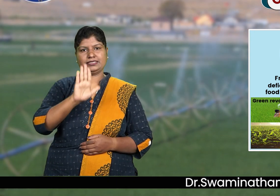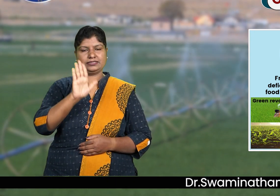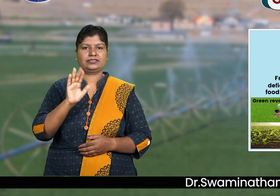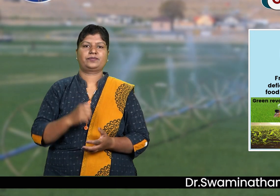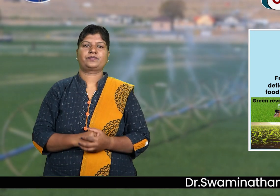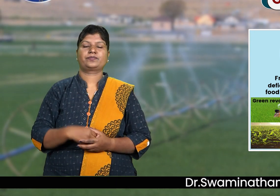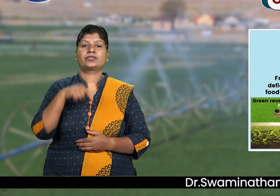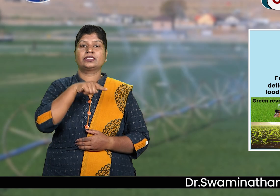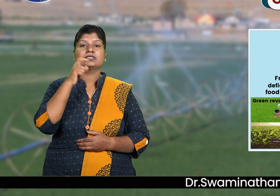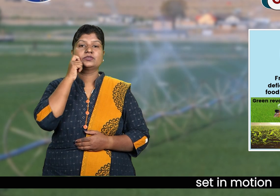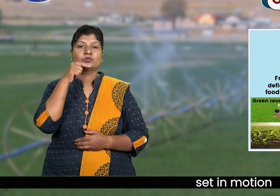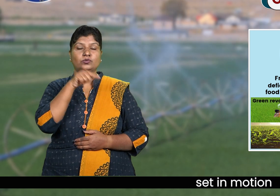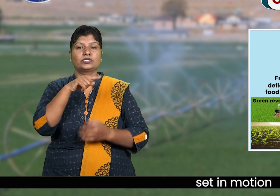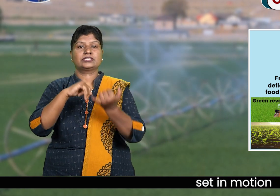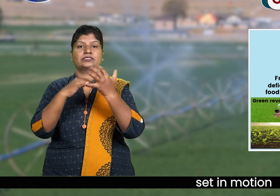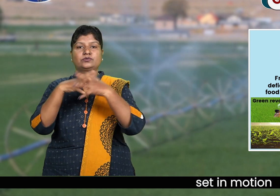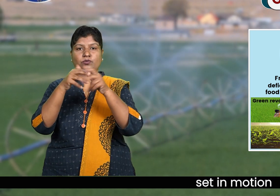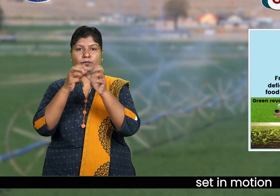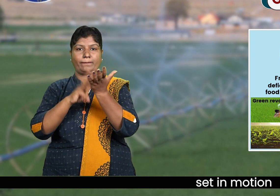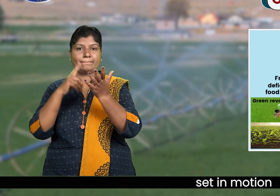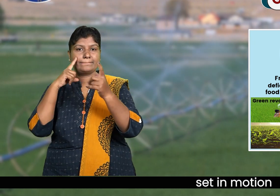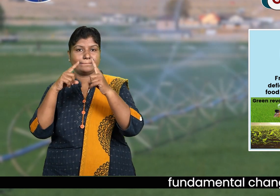Dr. Swaminathan set in